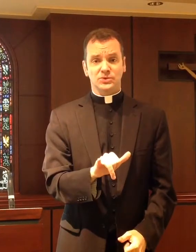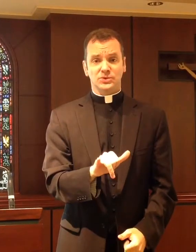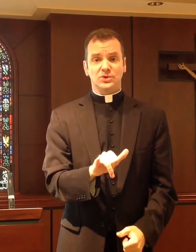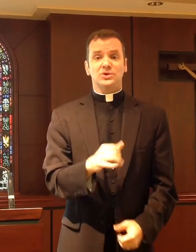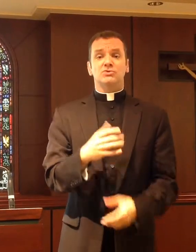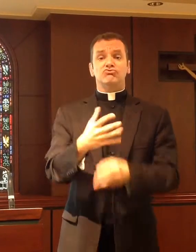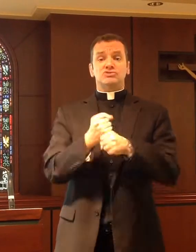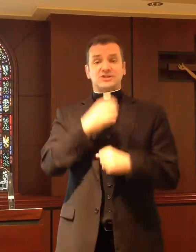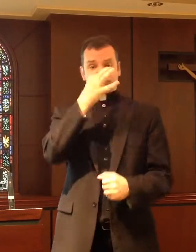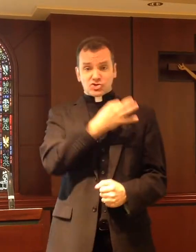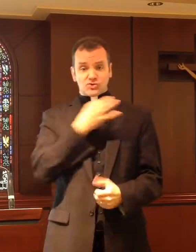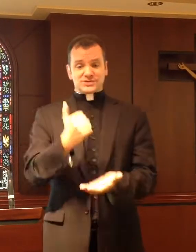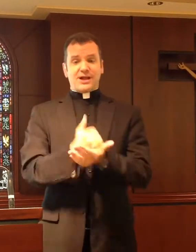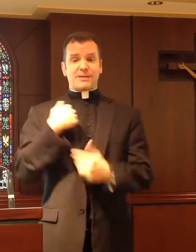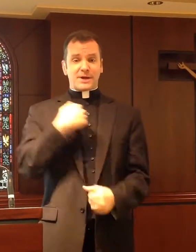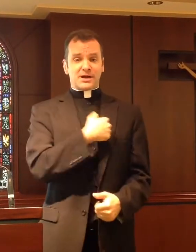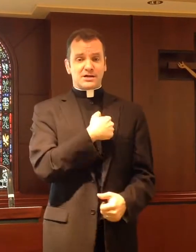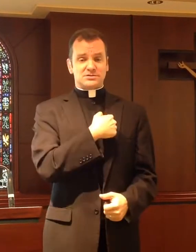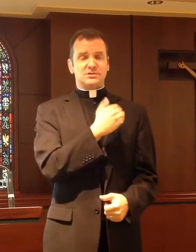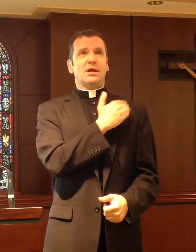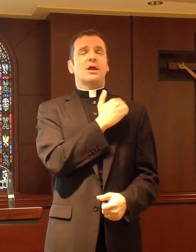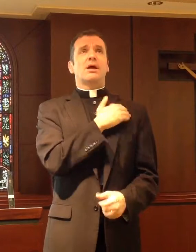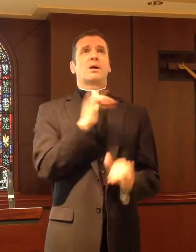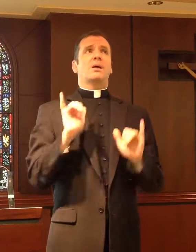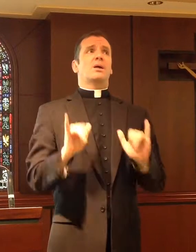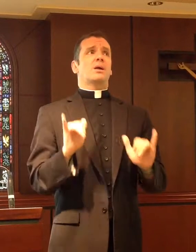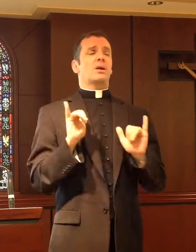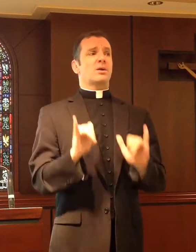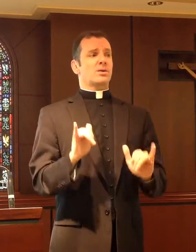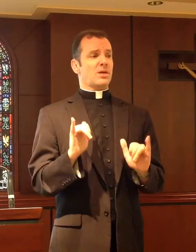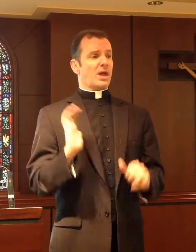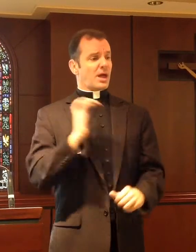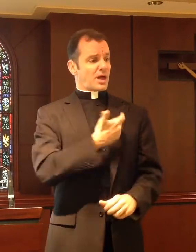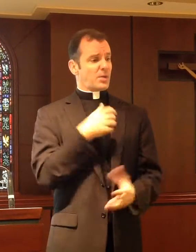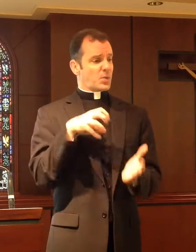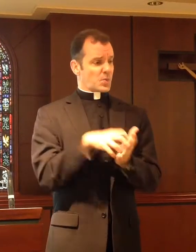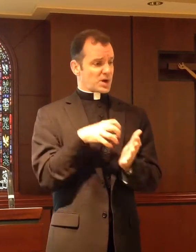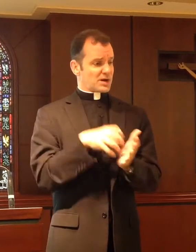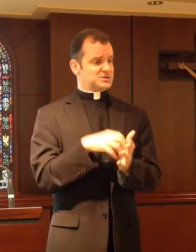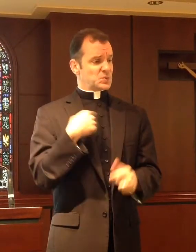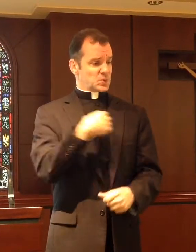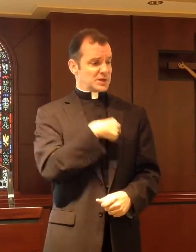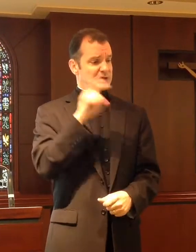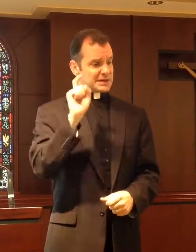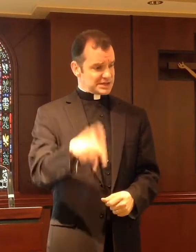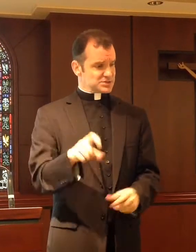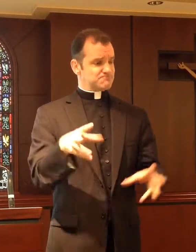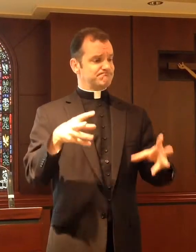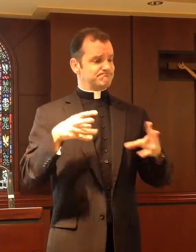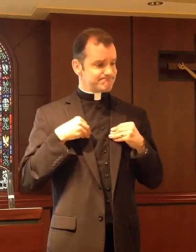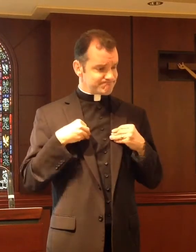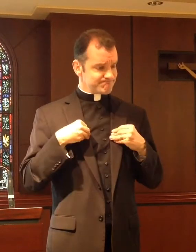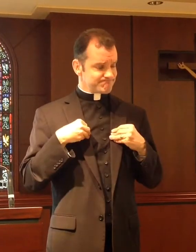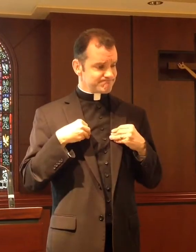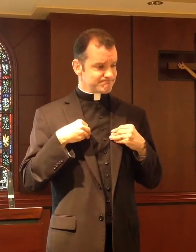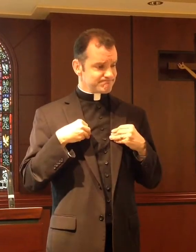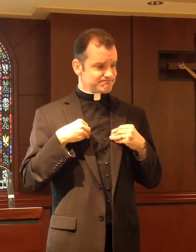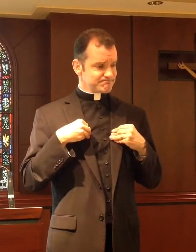And through his example, he was able to make us strong. And the Eucharist helps us to recognize our weaknesses, to